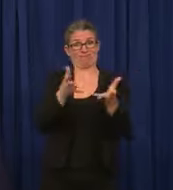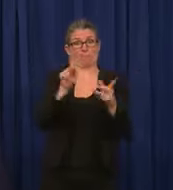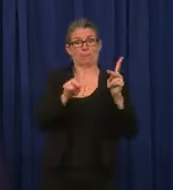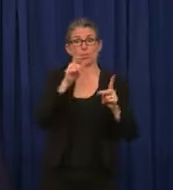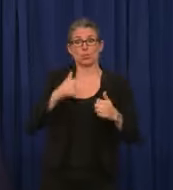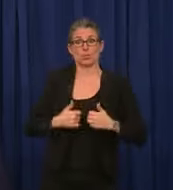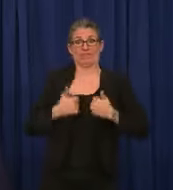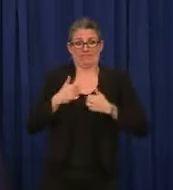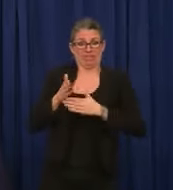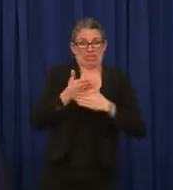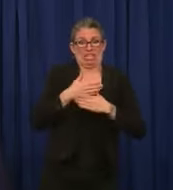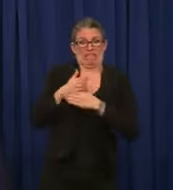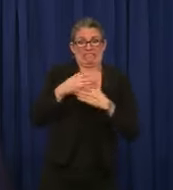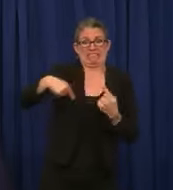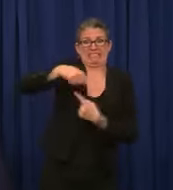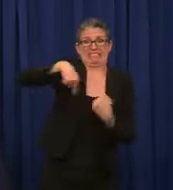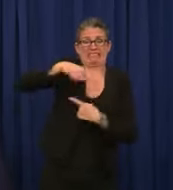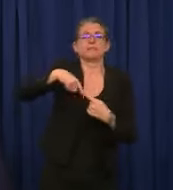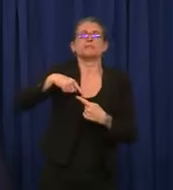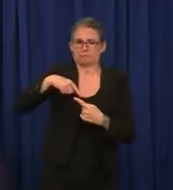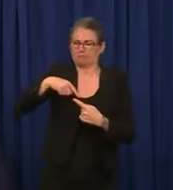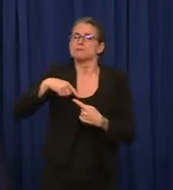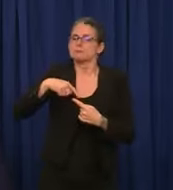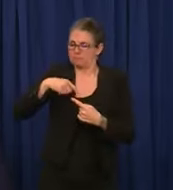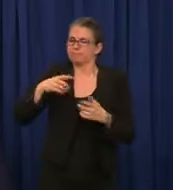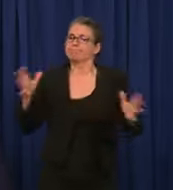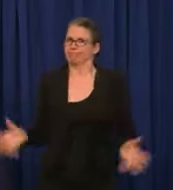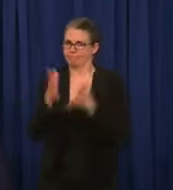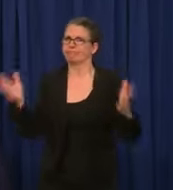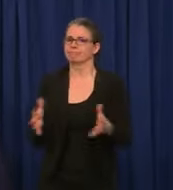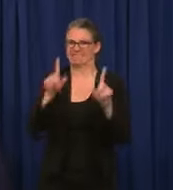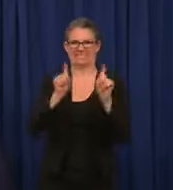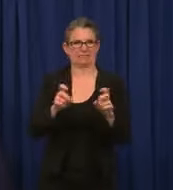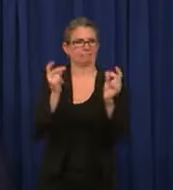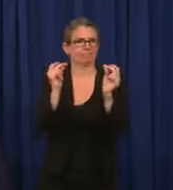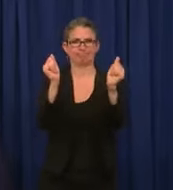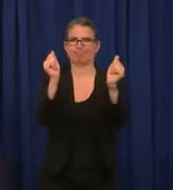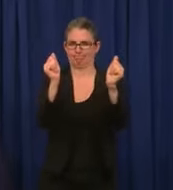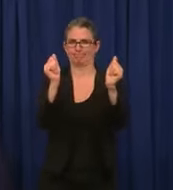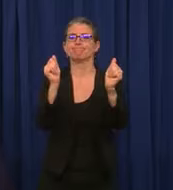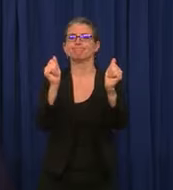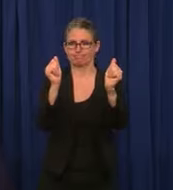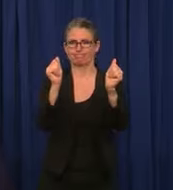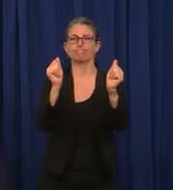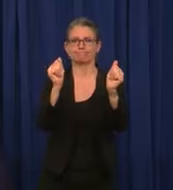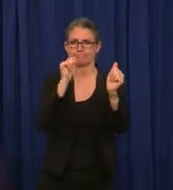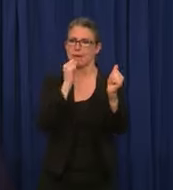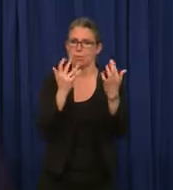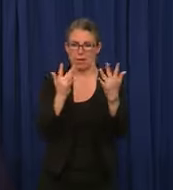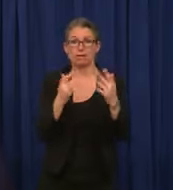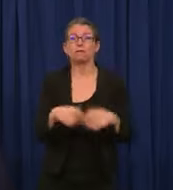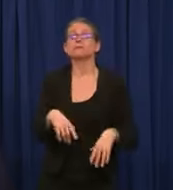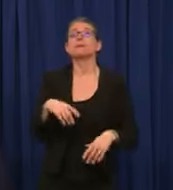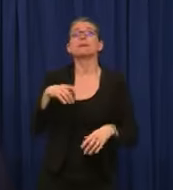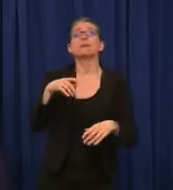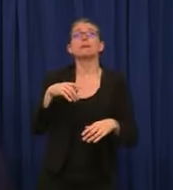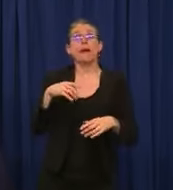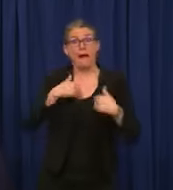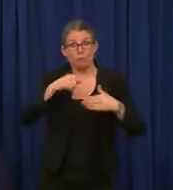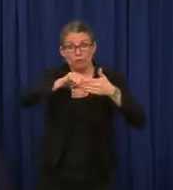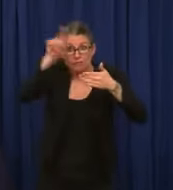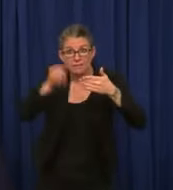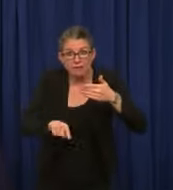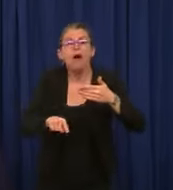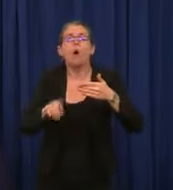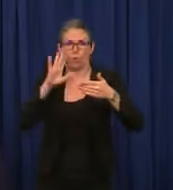possible, that those who are positive are offered safe places where they can recover and minimize the